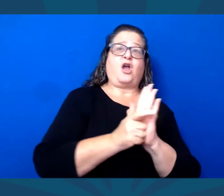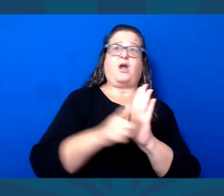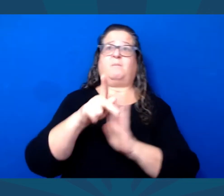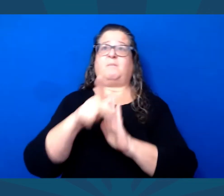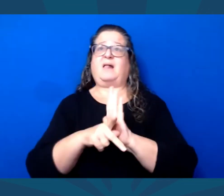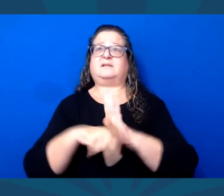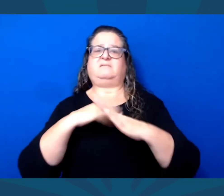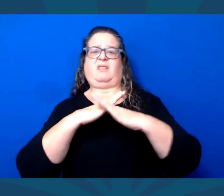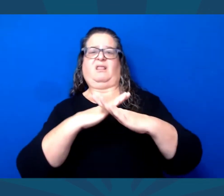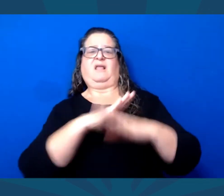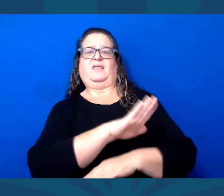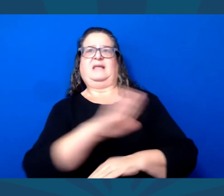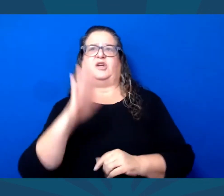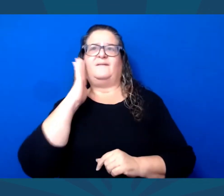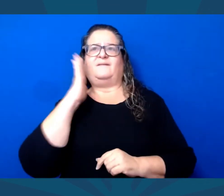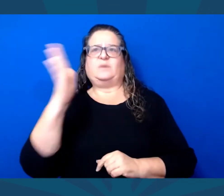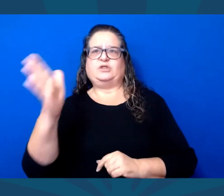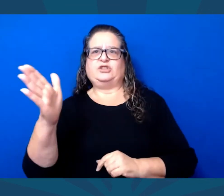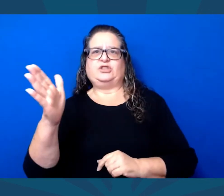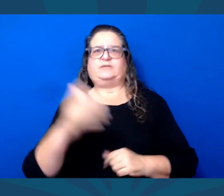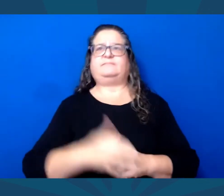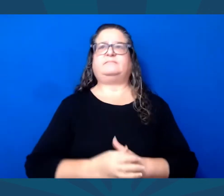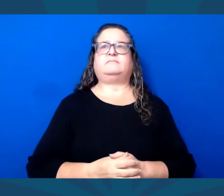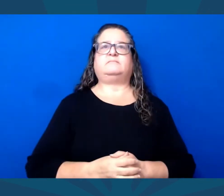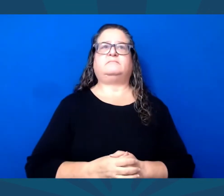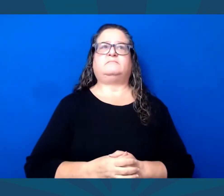and policies that stand in their way.